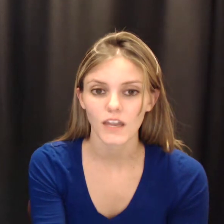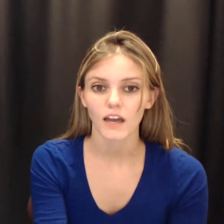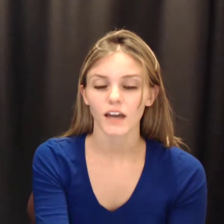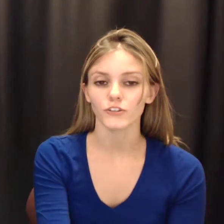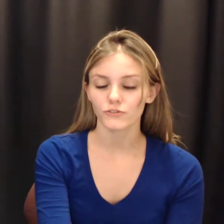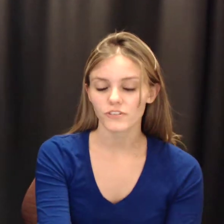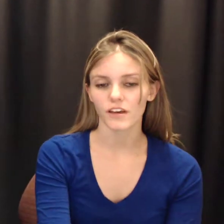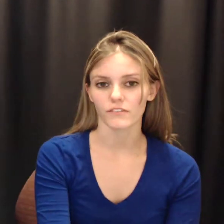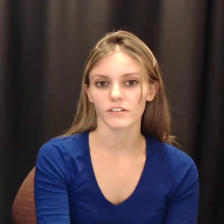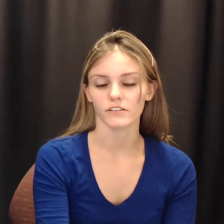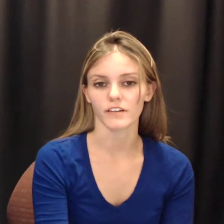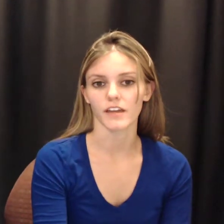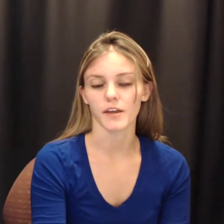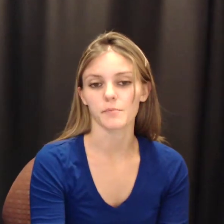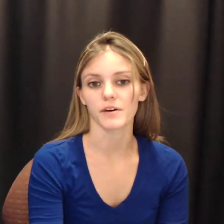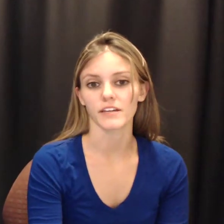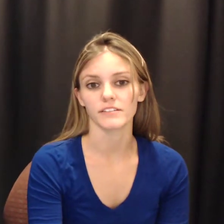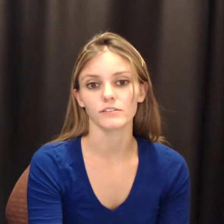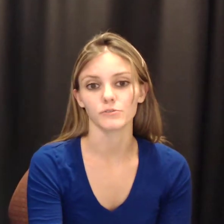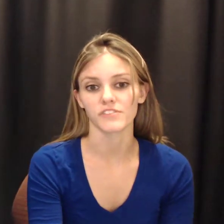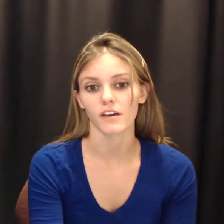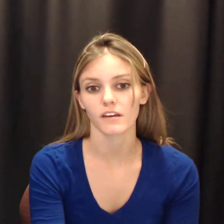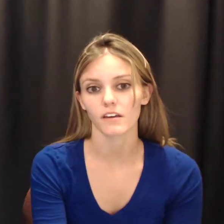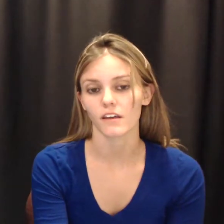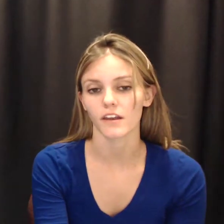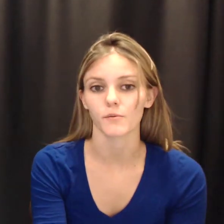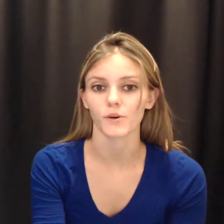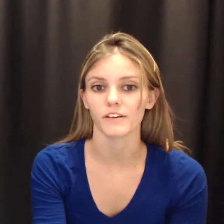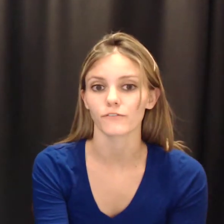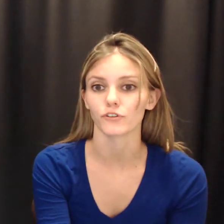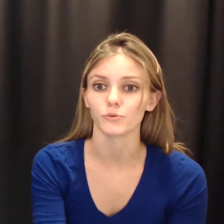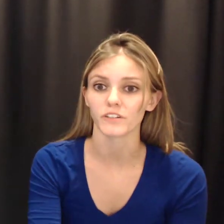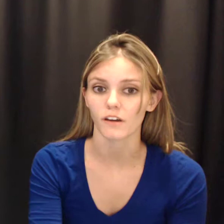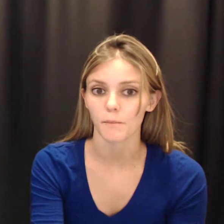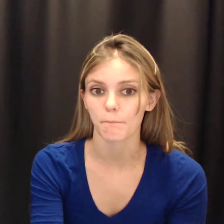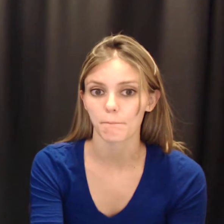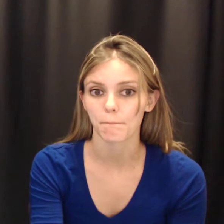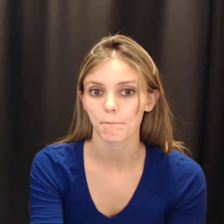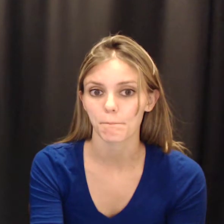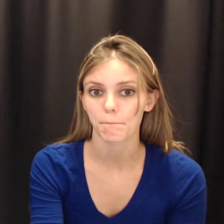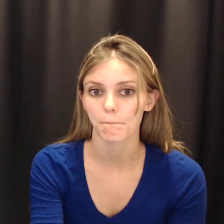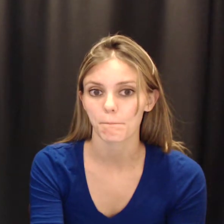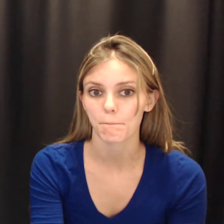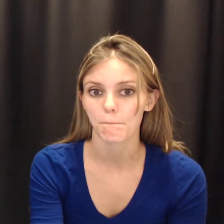I used to have a hearing aid, but I did lose that, and I'm waiting for a new one to come.